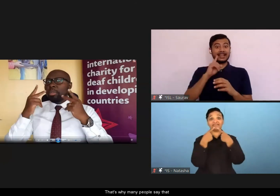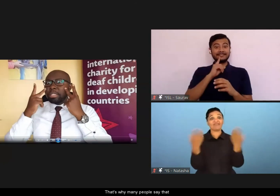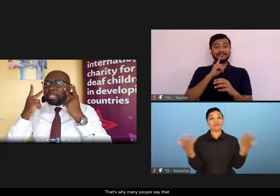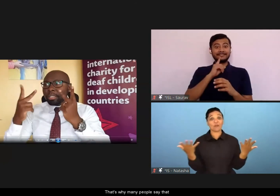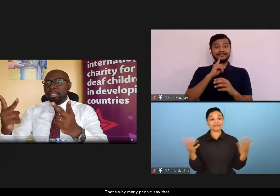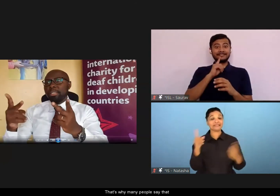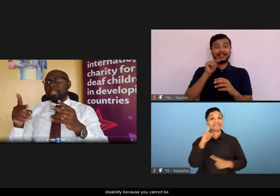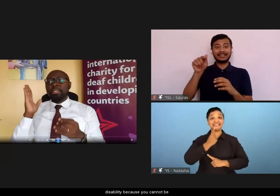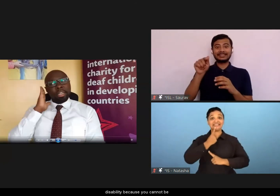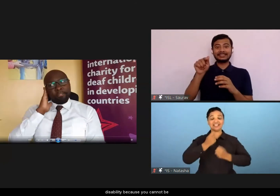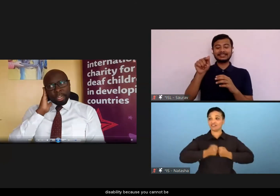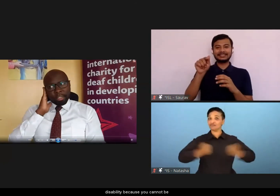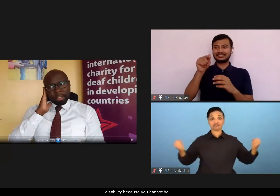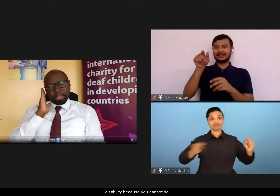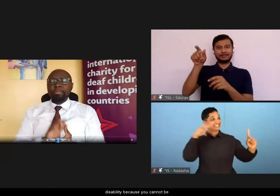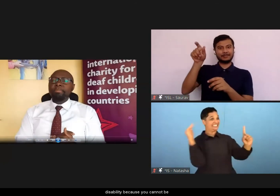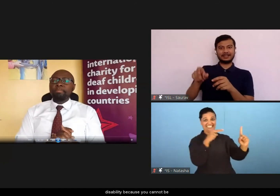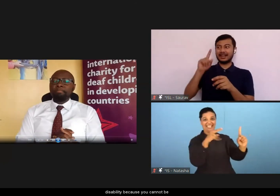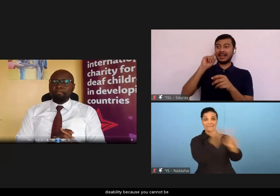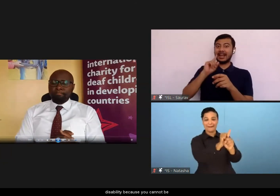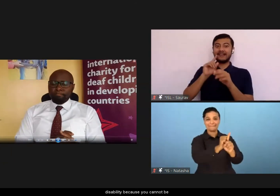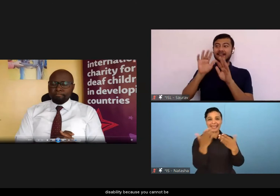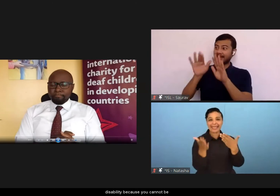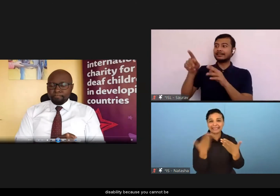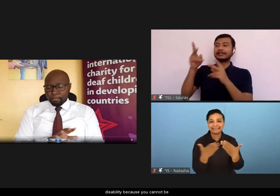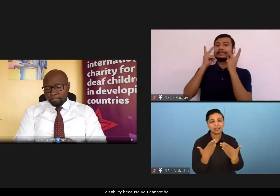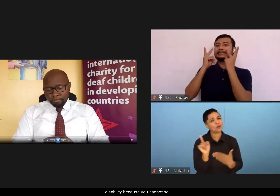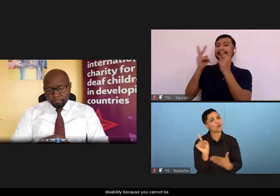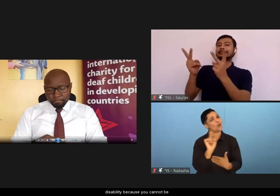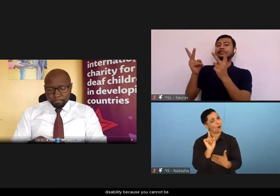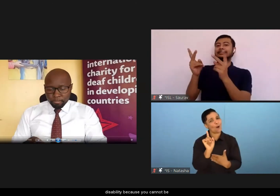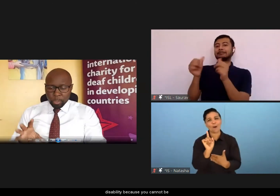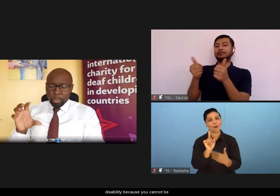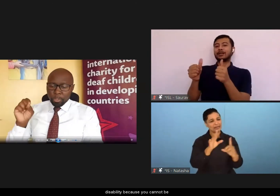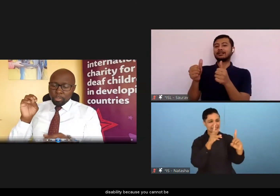disability, because you cannot be able to see deafness.